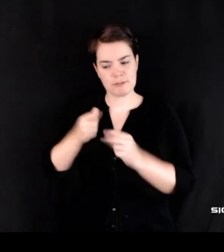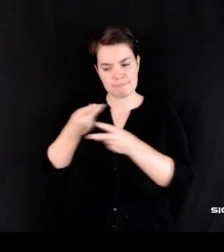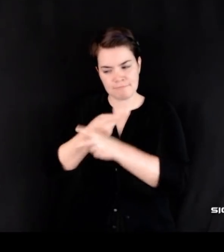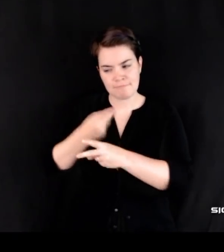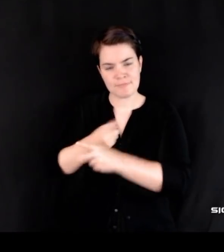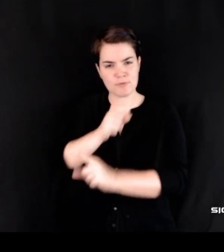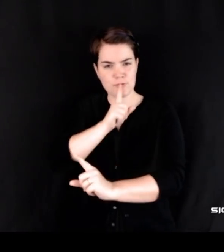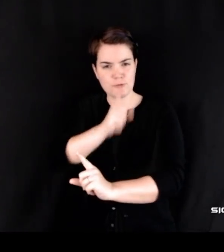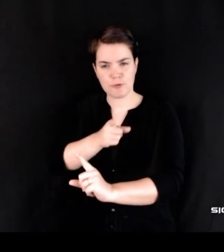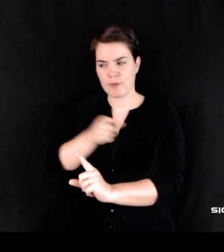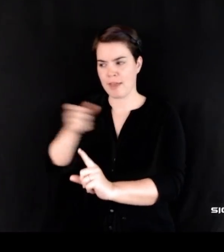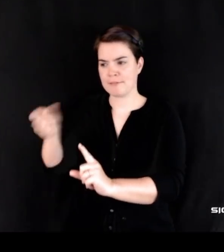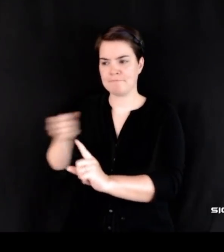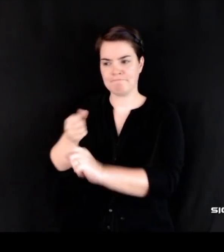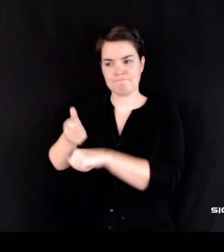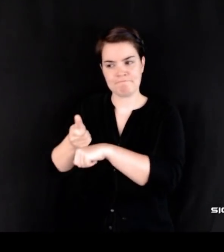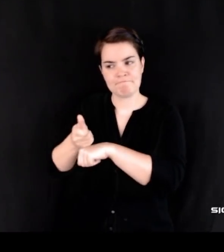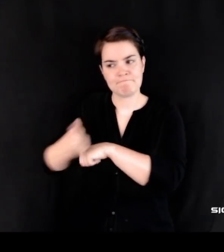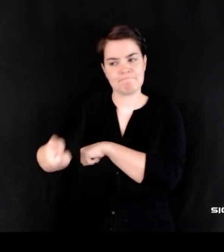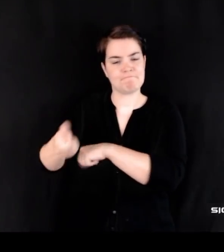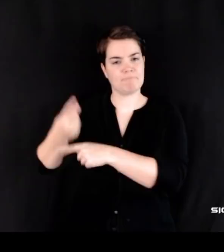hold wrongdoers accountable.